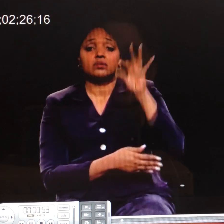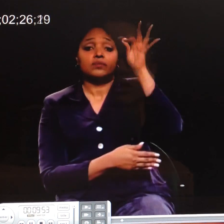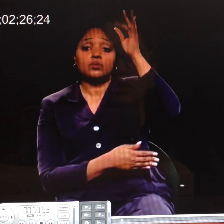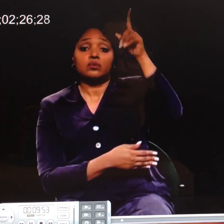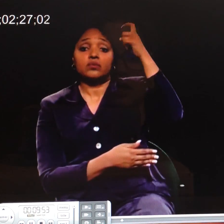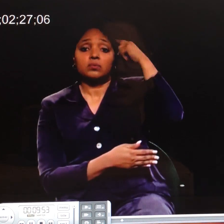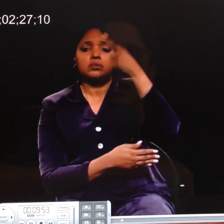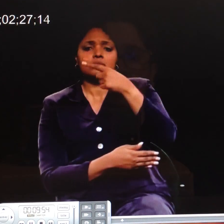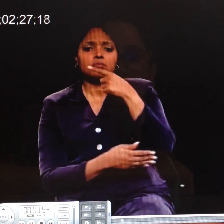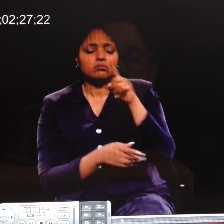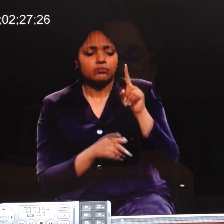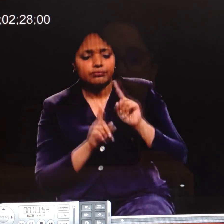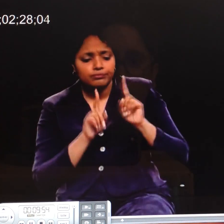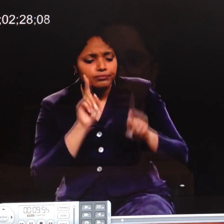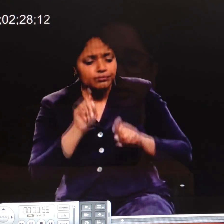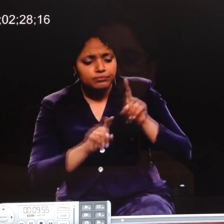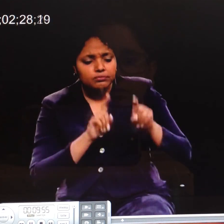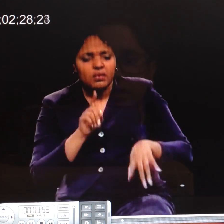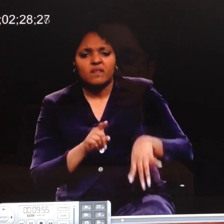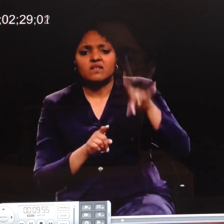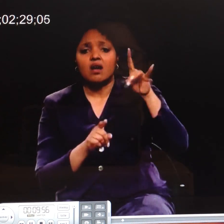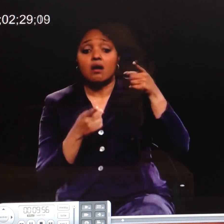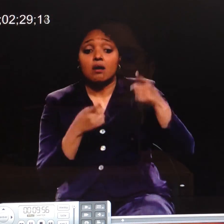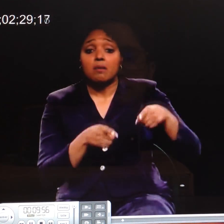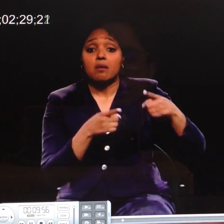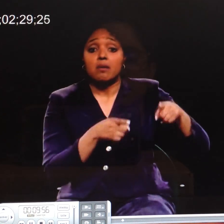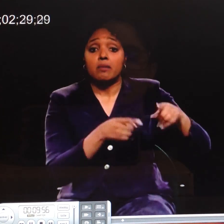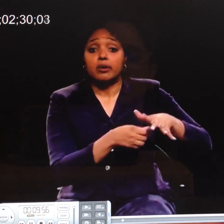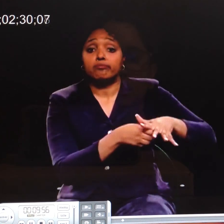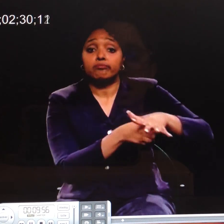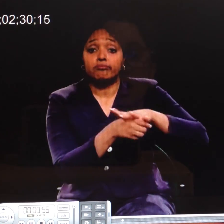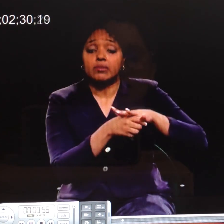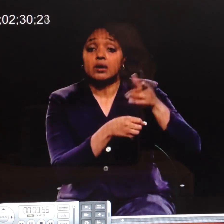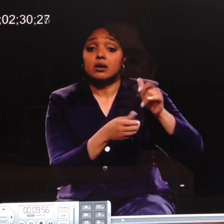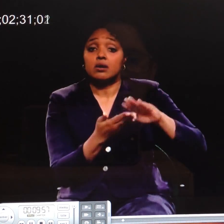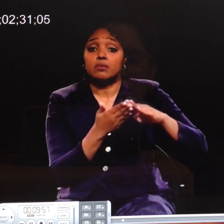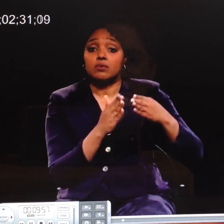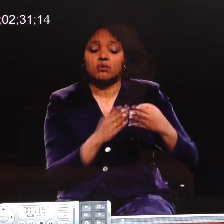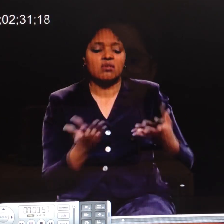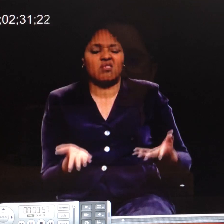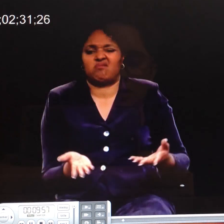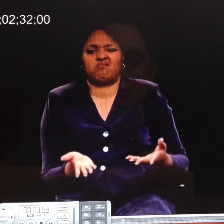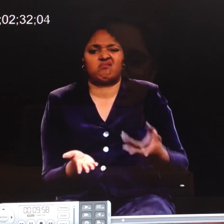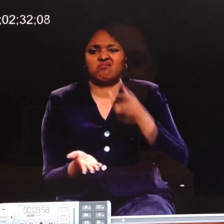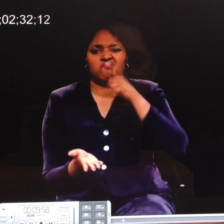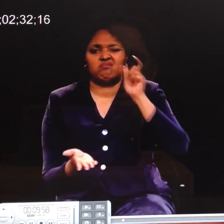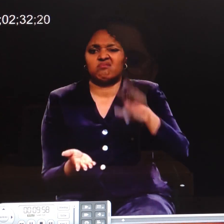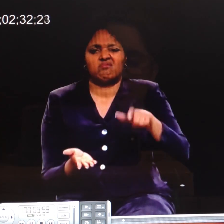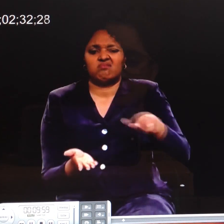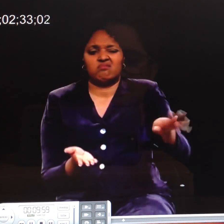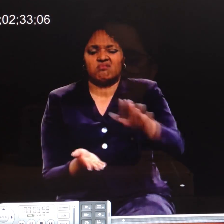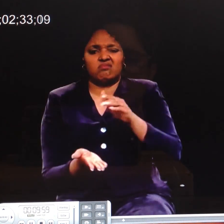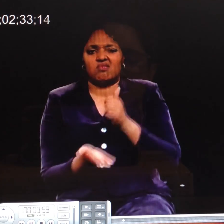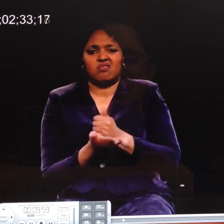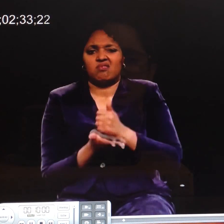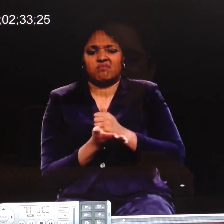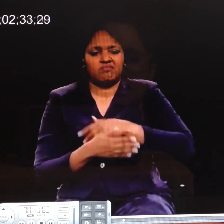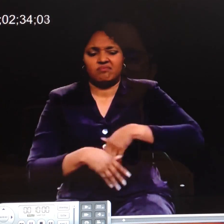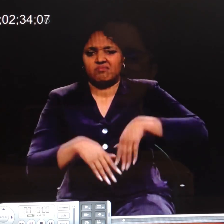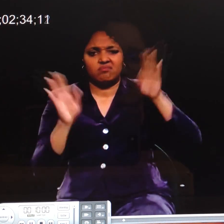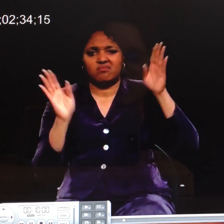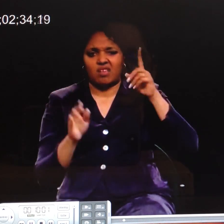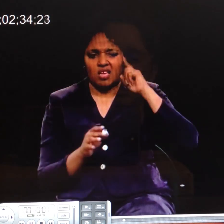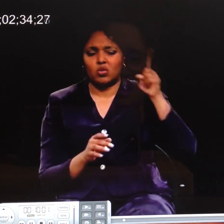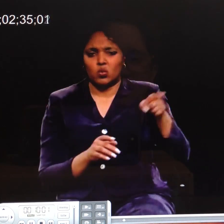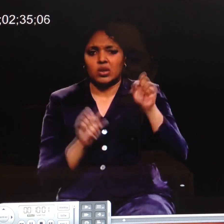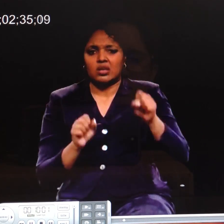in order to get some grant money to find out how a virus was caused. The